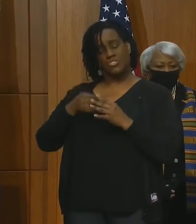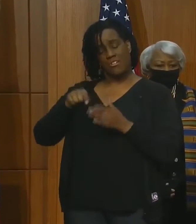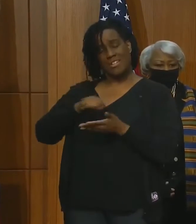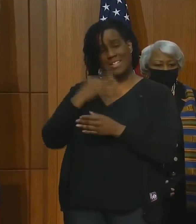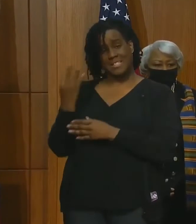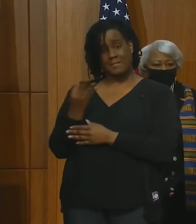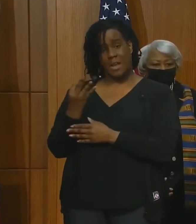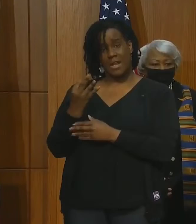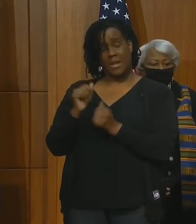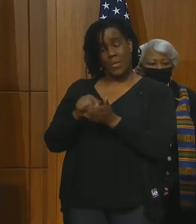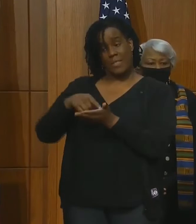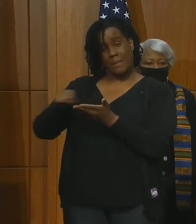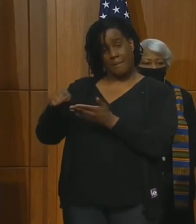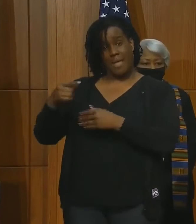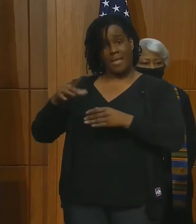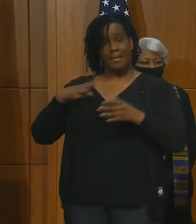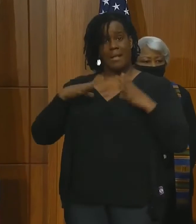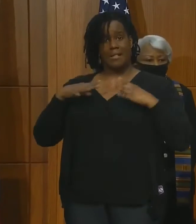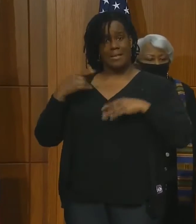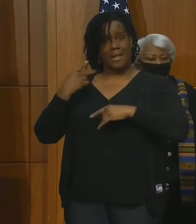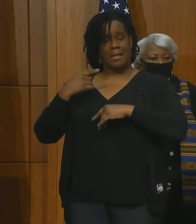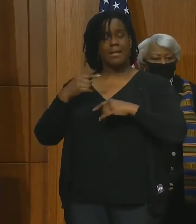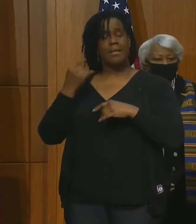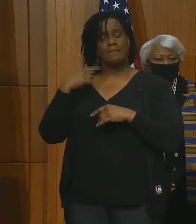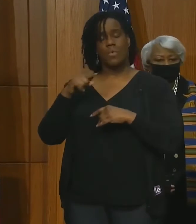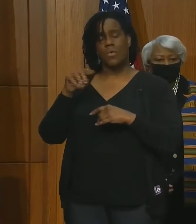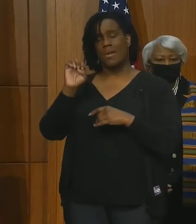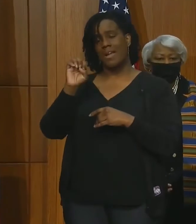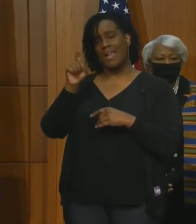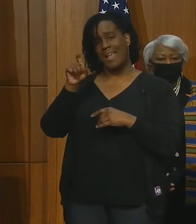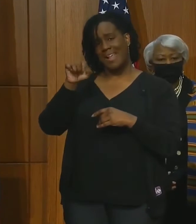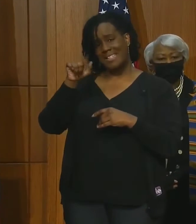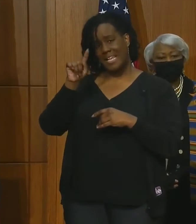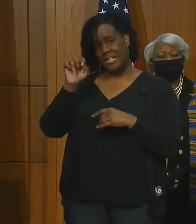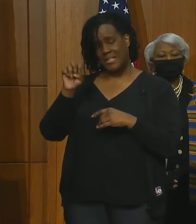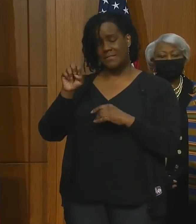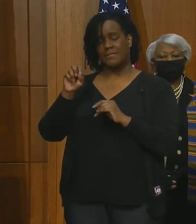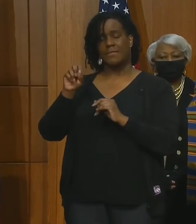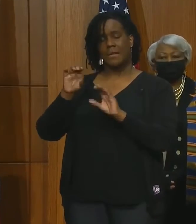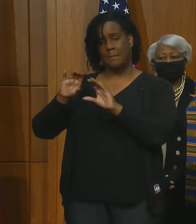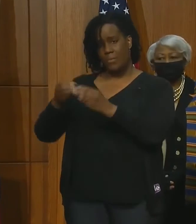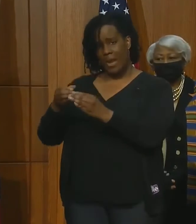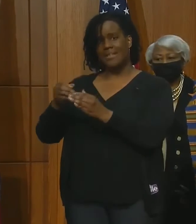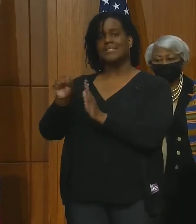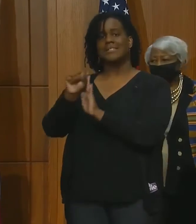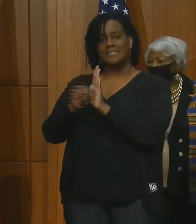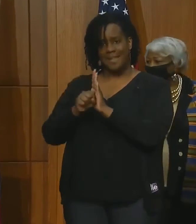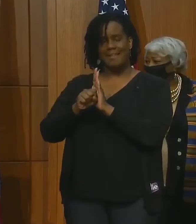Friday with a paid day off for executive branch state employees.